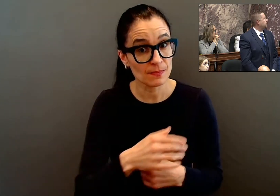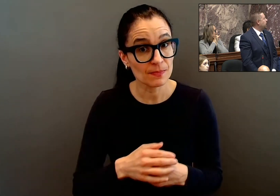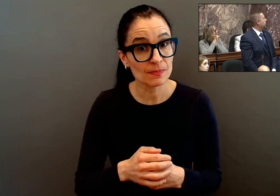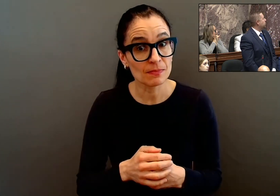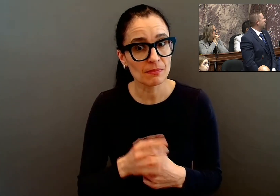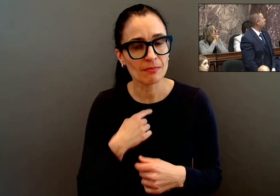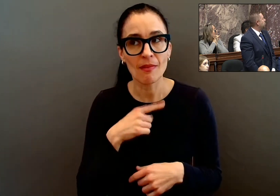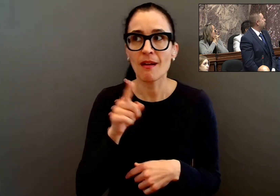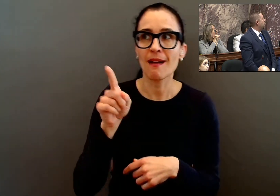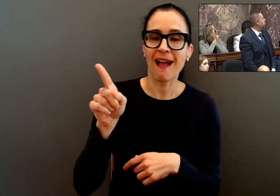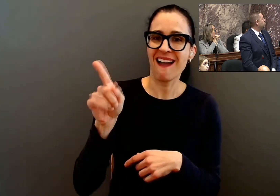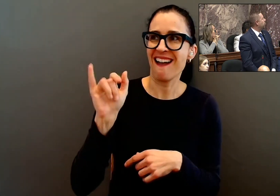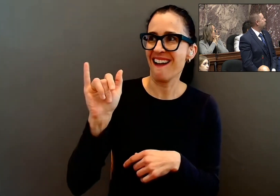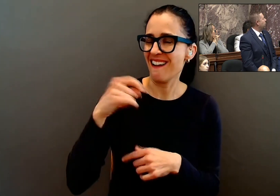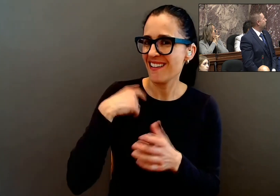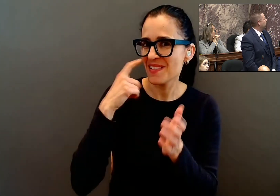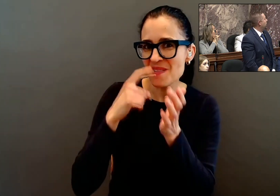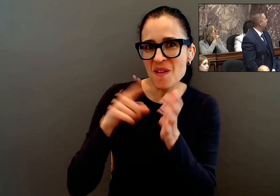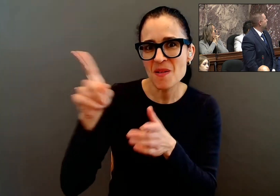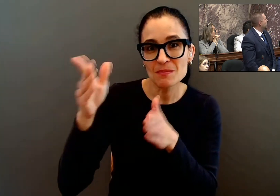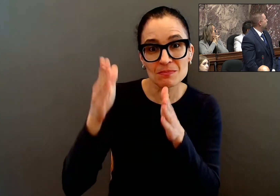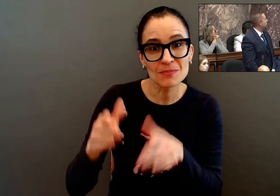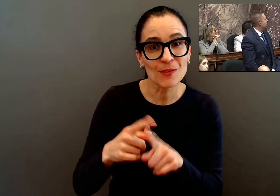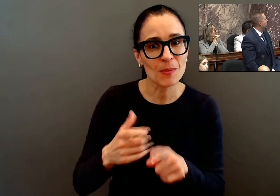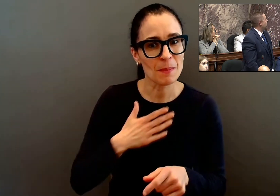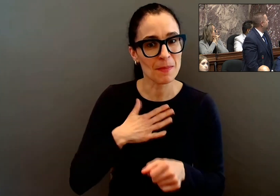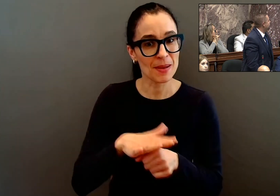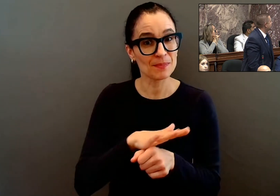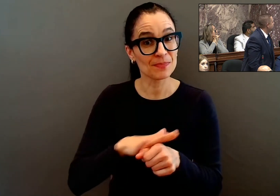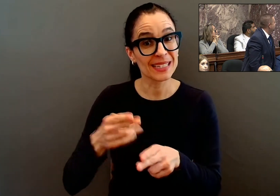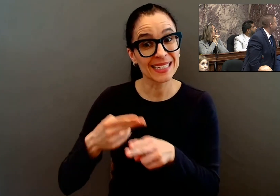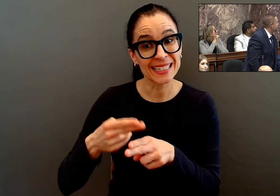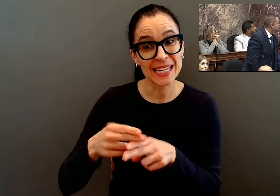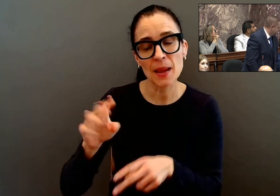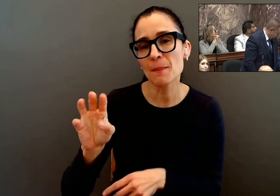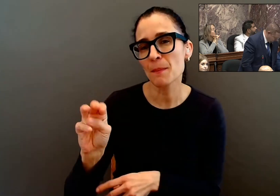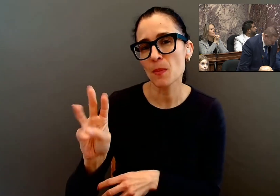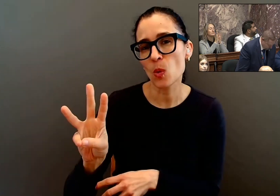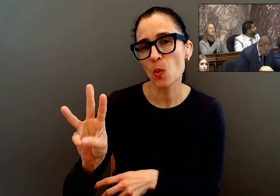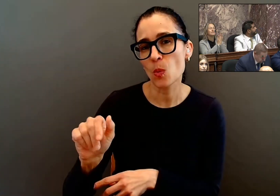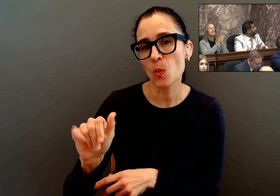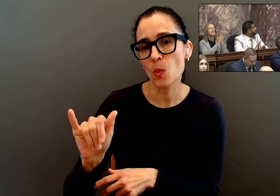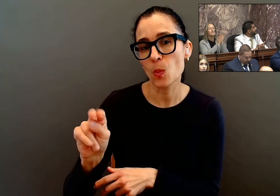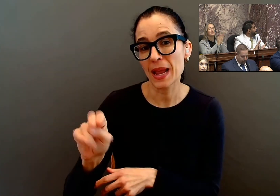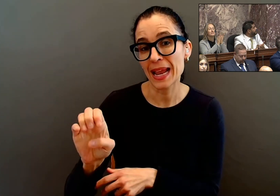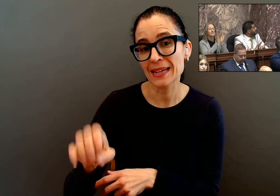Wayne Stetsky is a city councillor in Cranbrook. So I just wanted to say welcome.